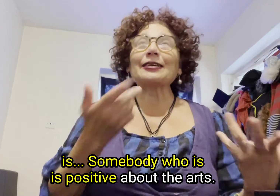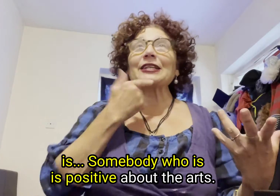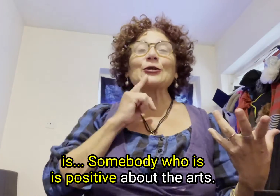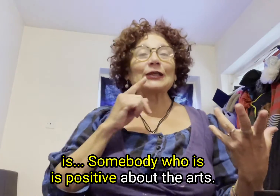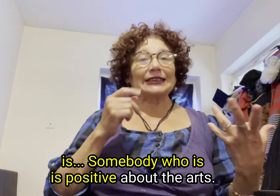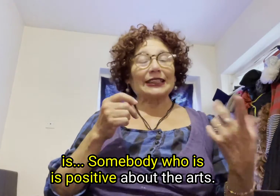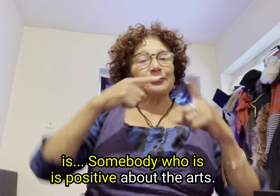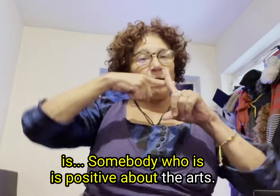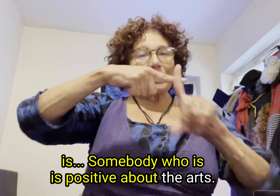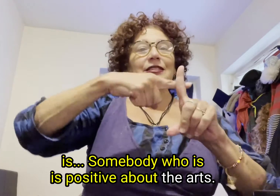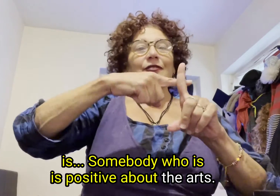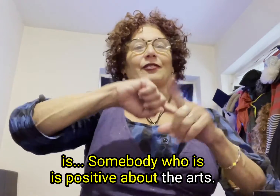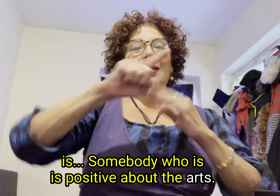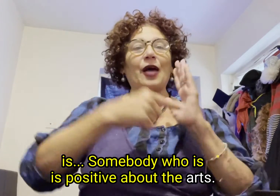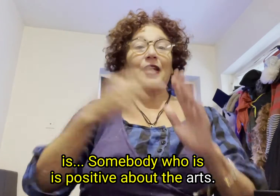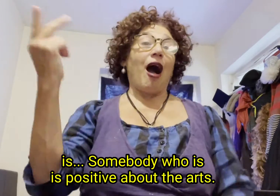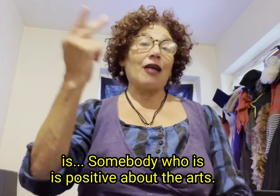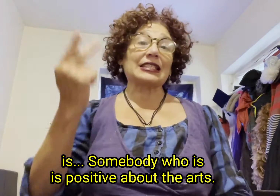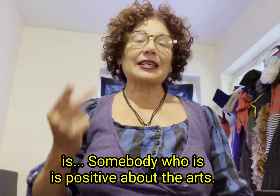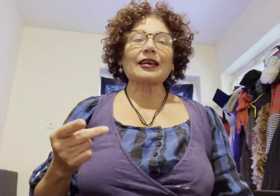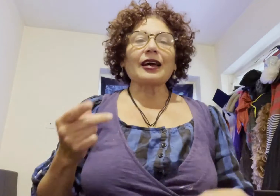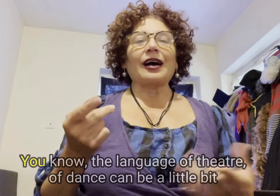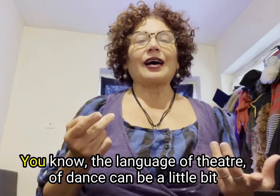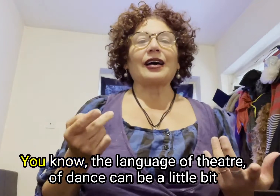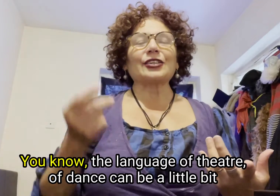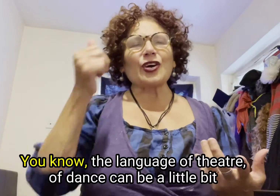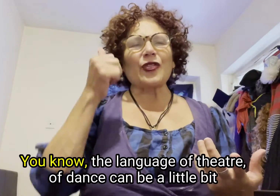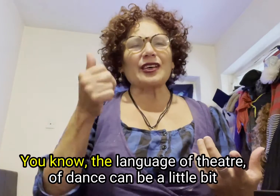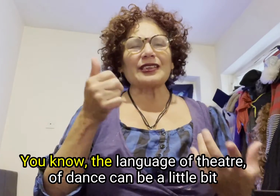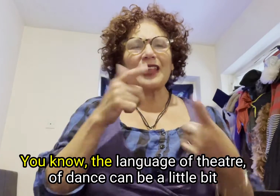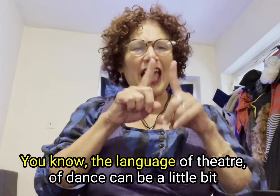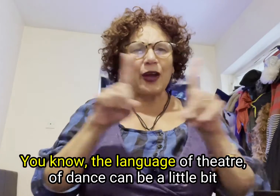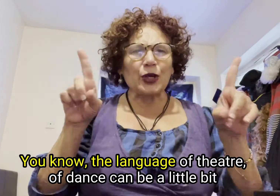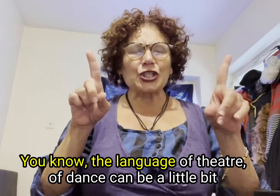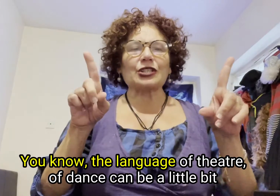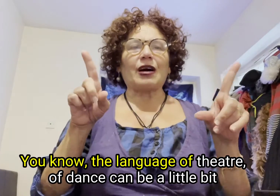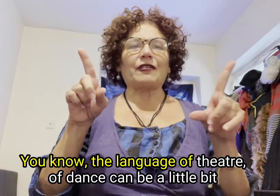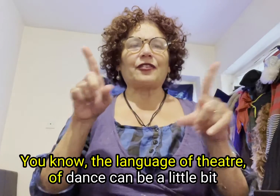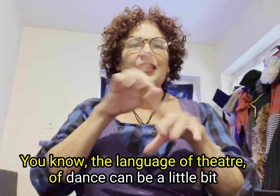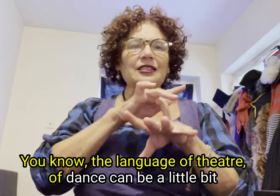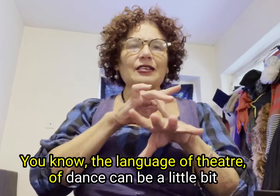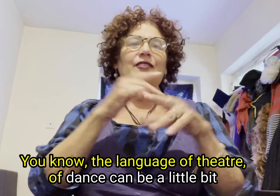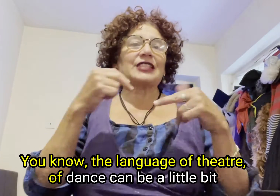somebody who is positive about the arts. The language of theater, of